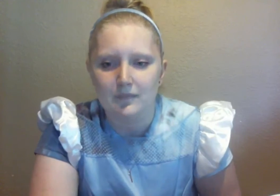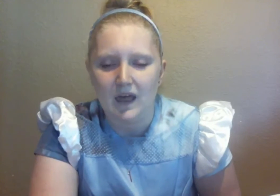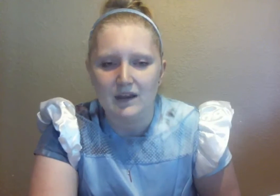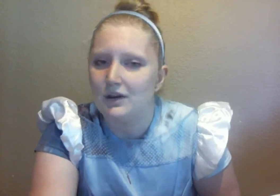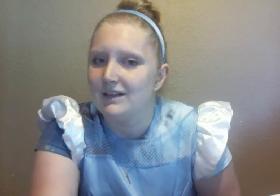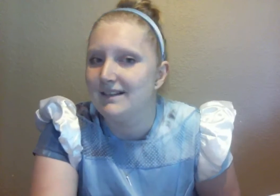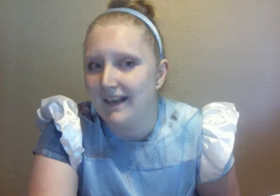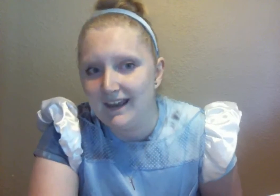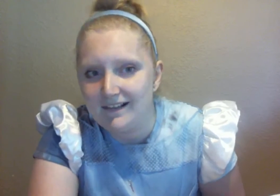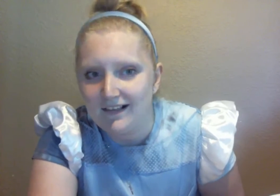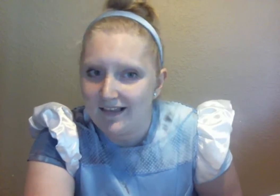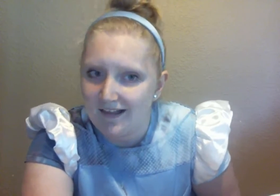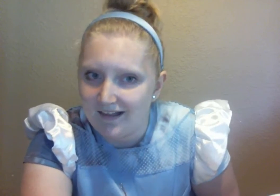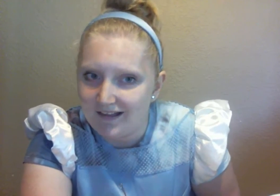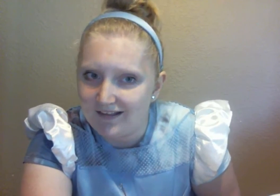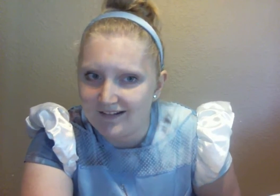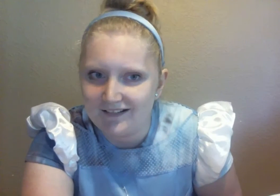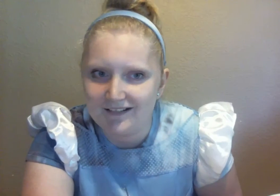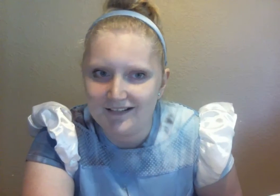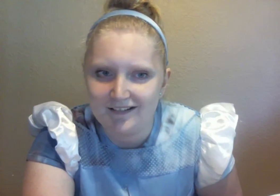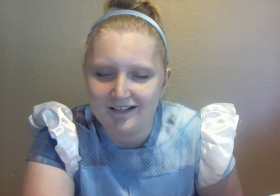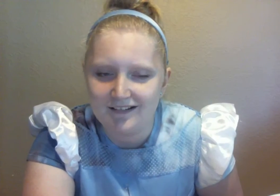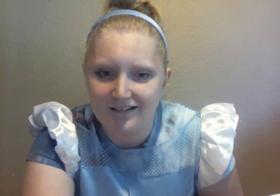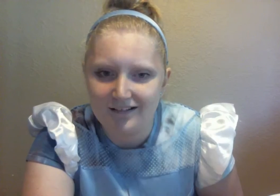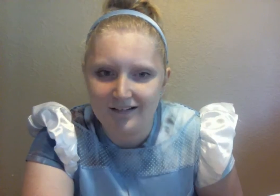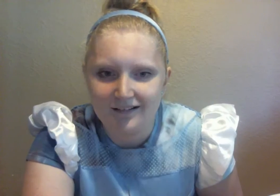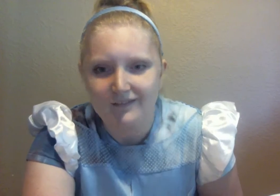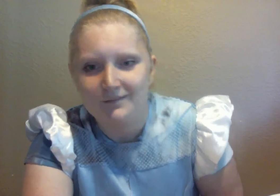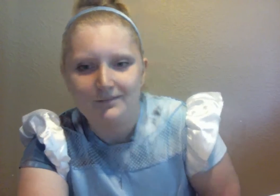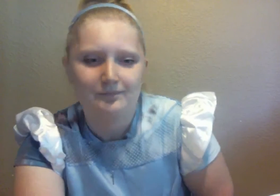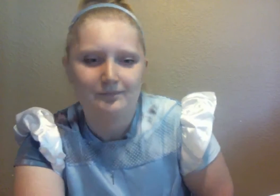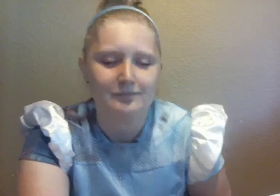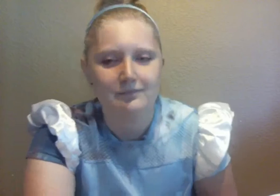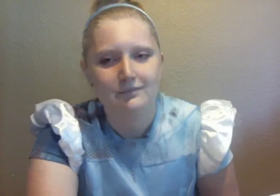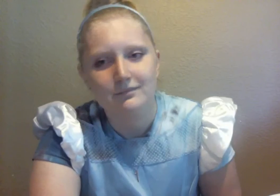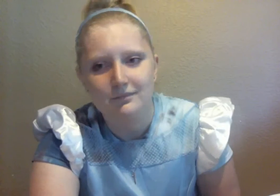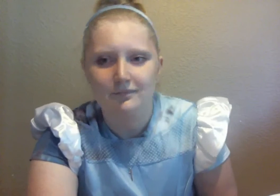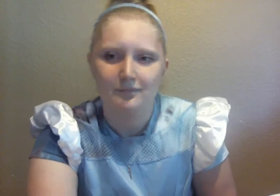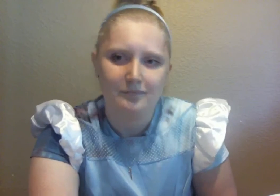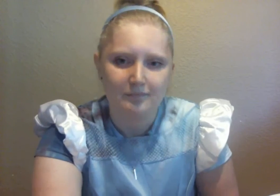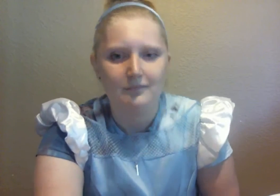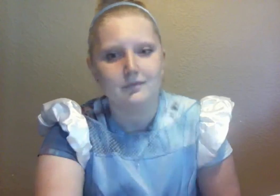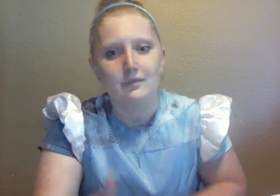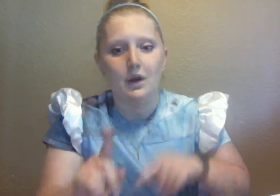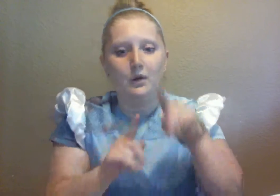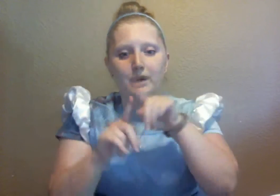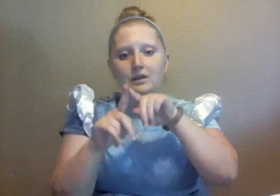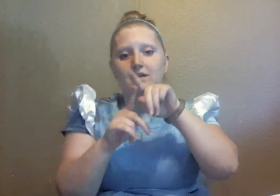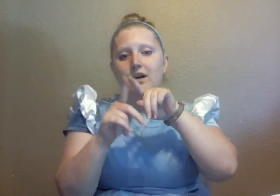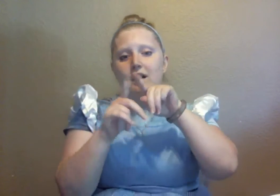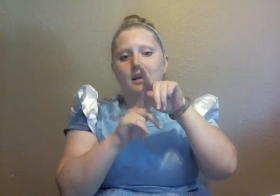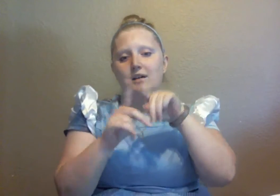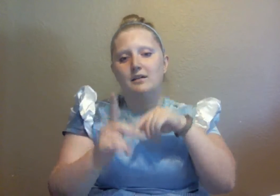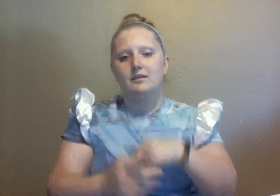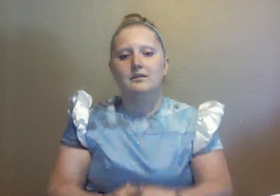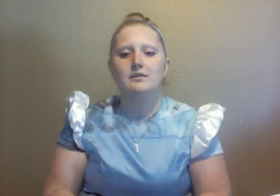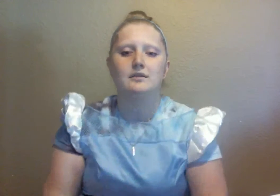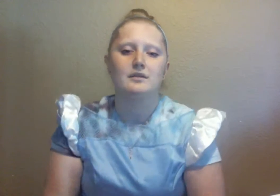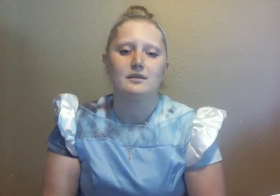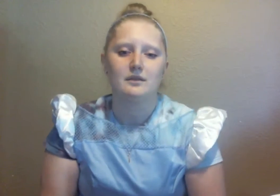And you can dance along. If you could wish upon a star. Oh, we know star. What